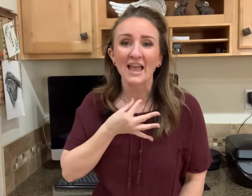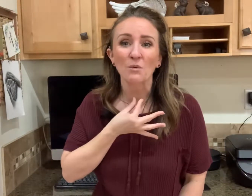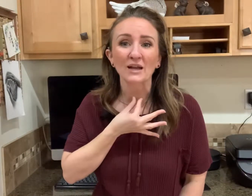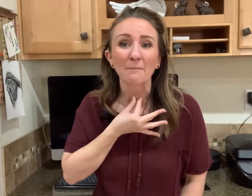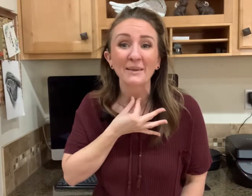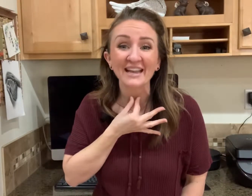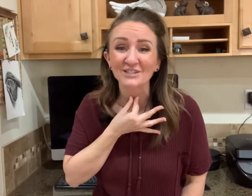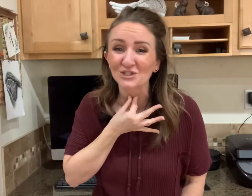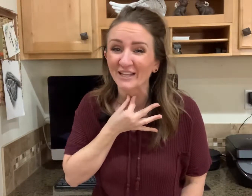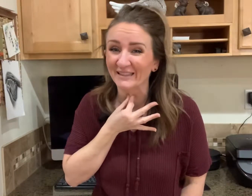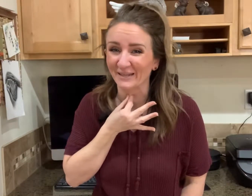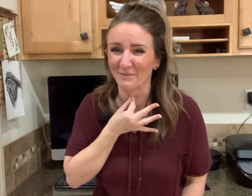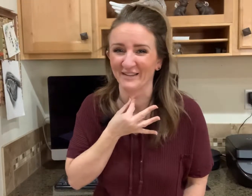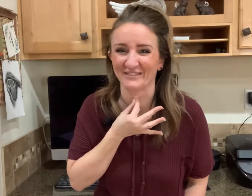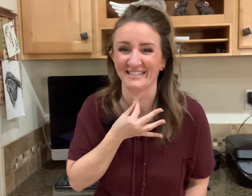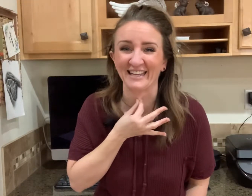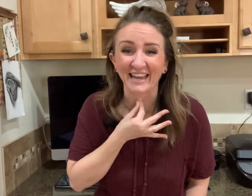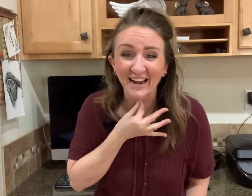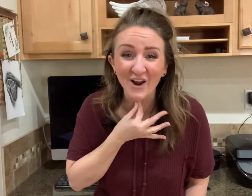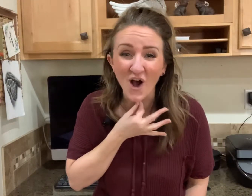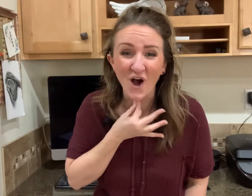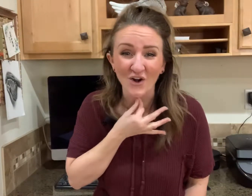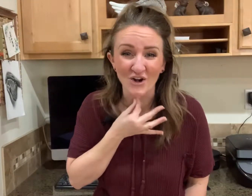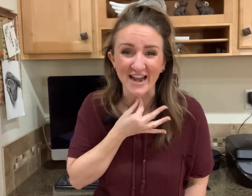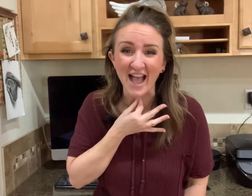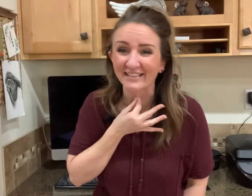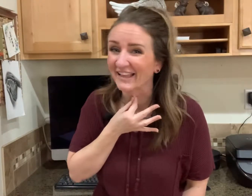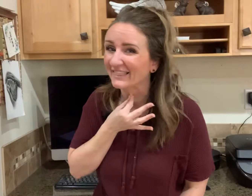going to pinch a little bit of skin on our neck like this.